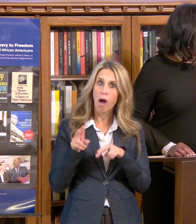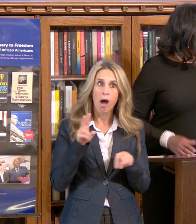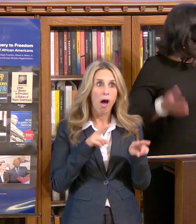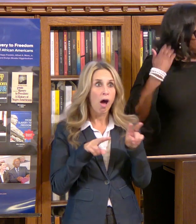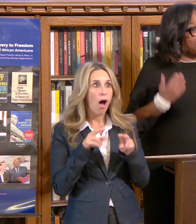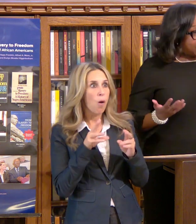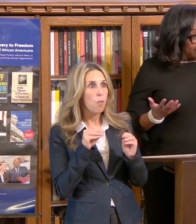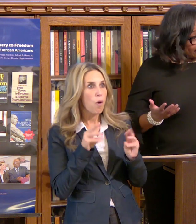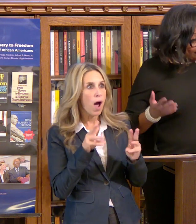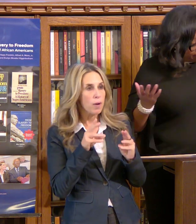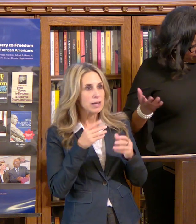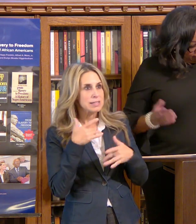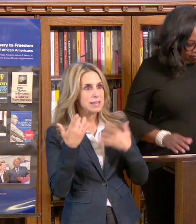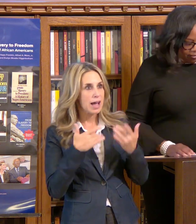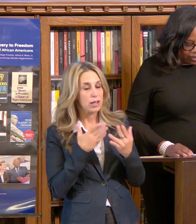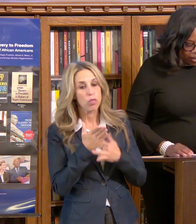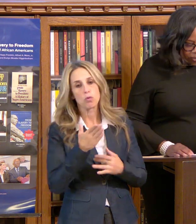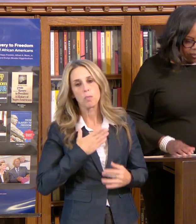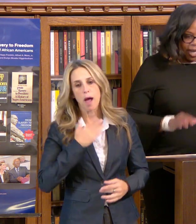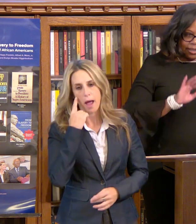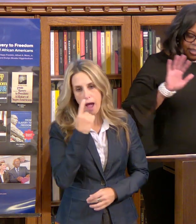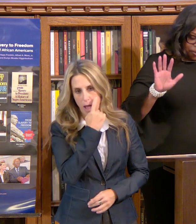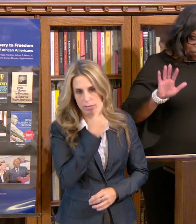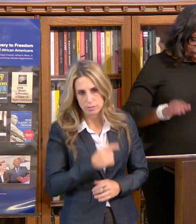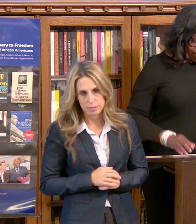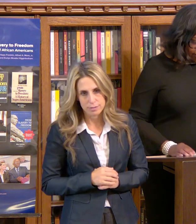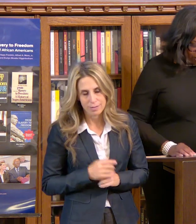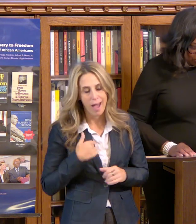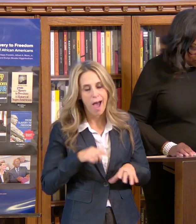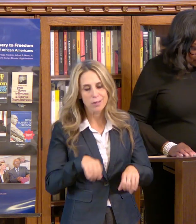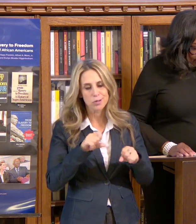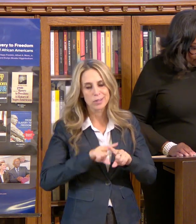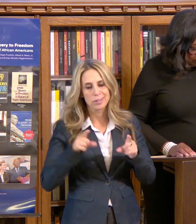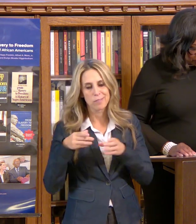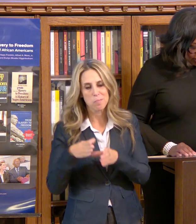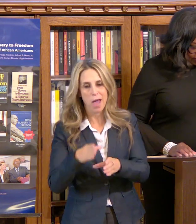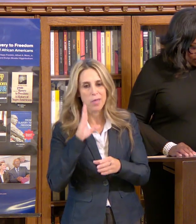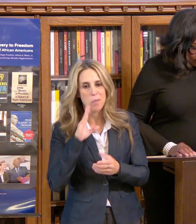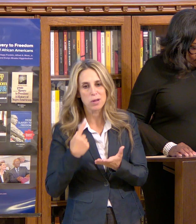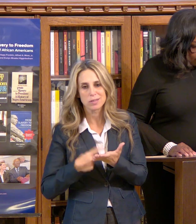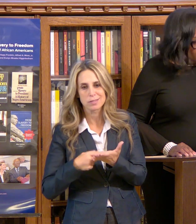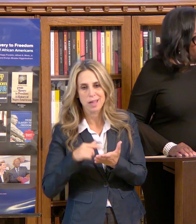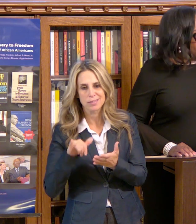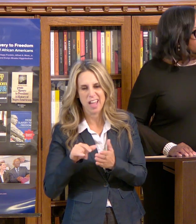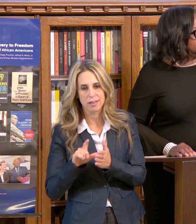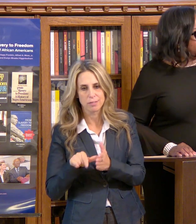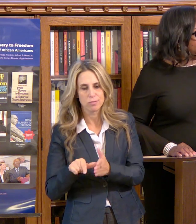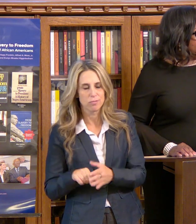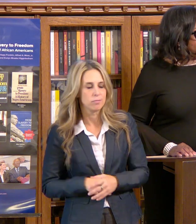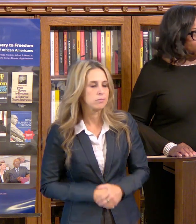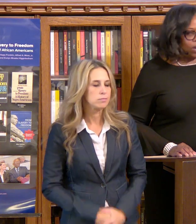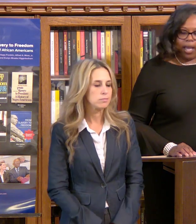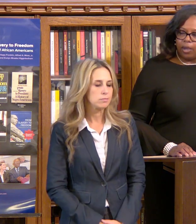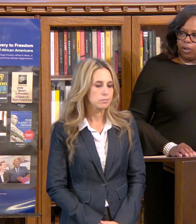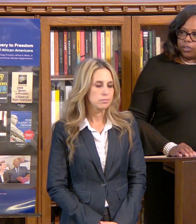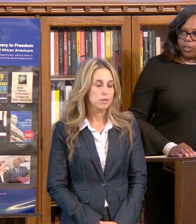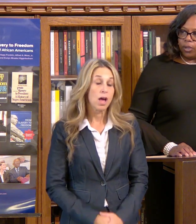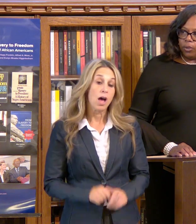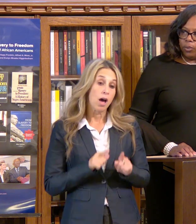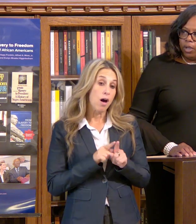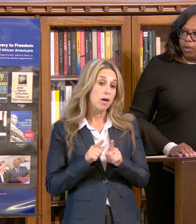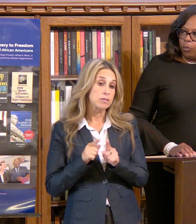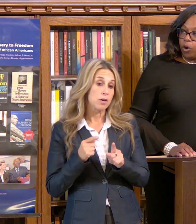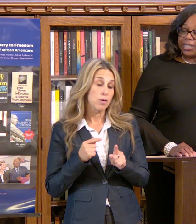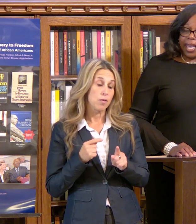history was through my eyes so I took a different path and I'll talk about that a little bit um I